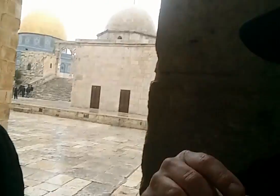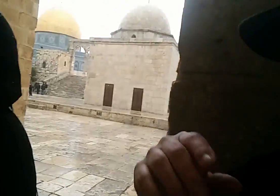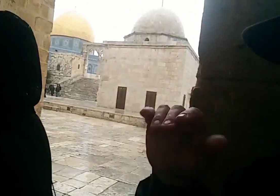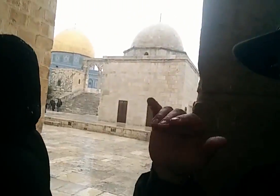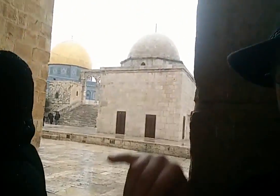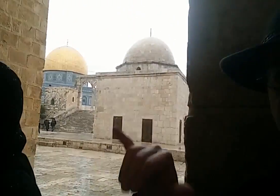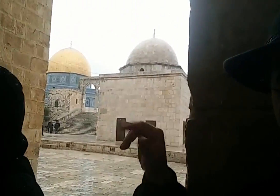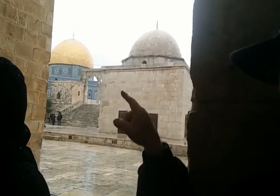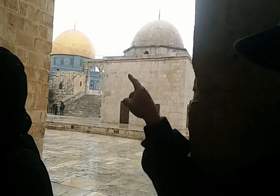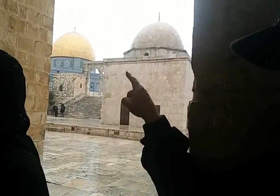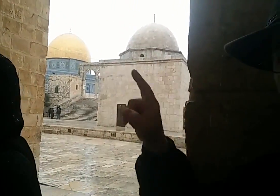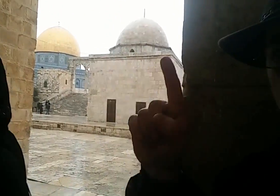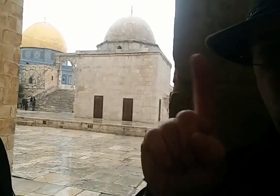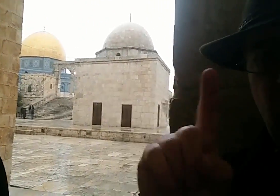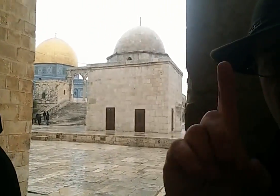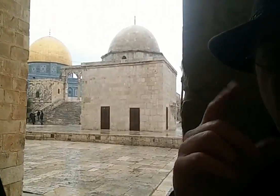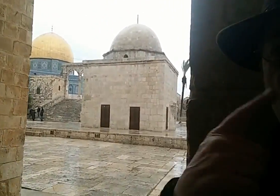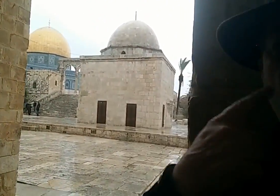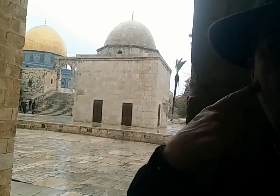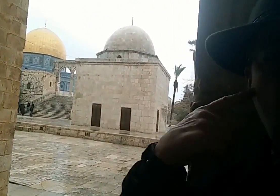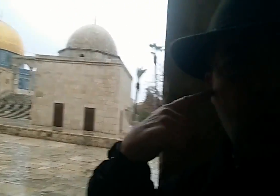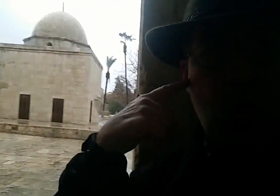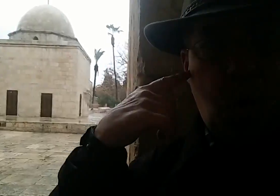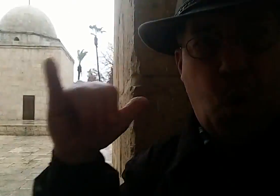It's one of the most holy places in the world.